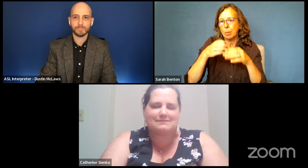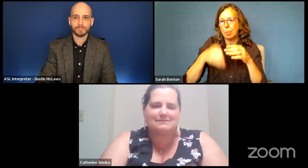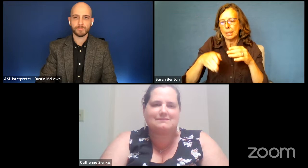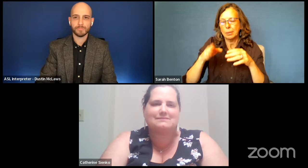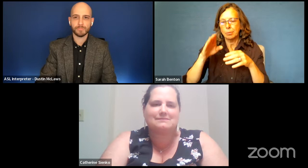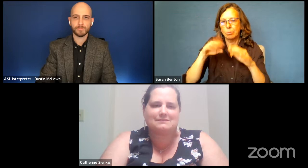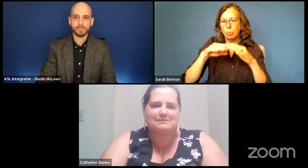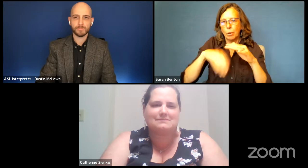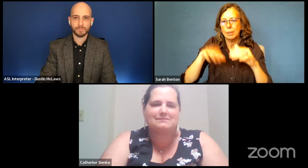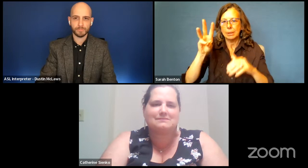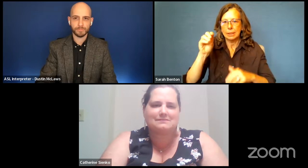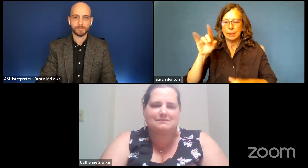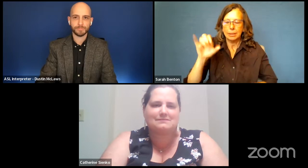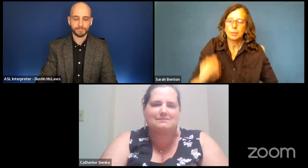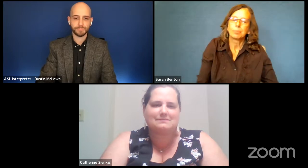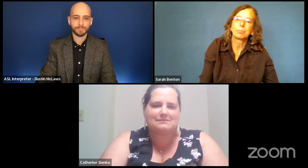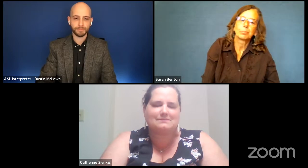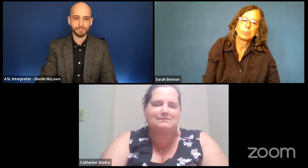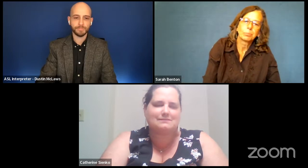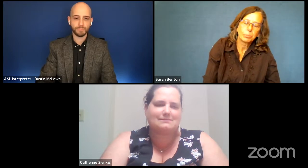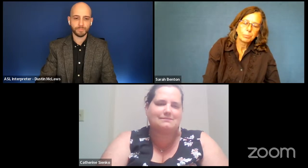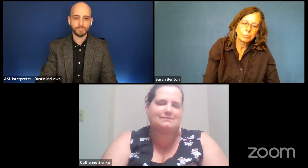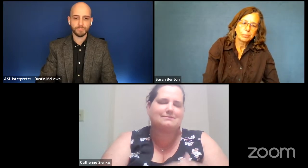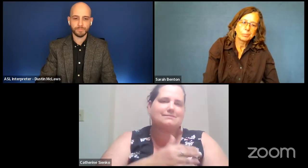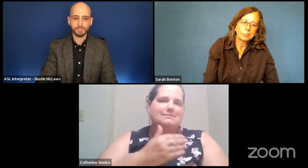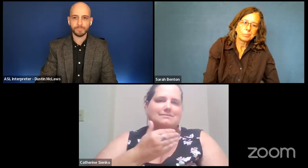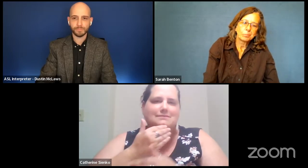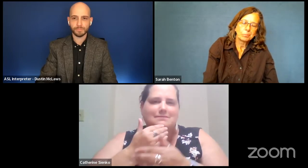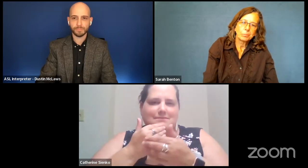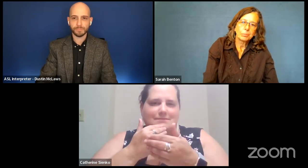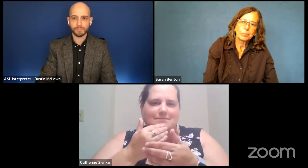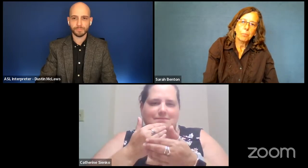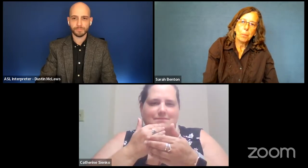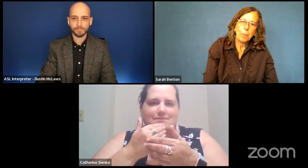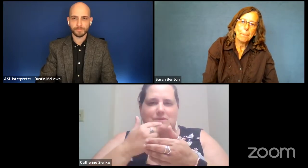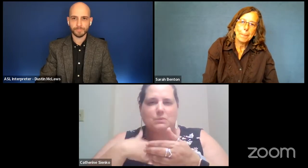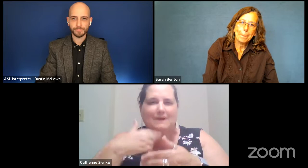within 60 days, to be completed within 60 days.